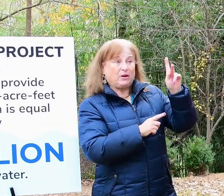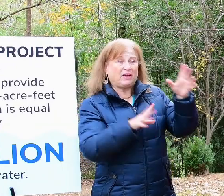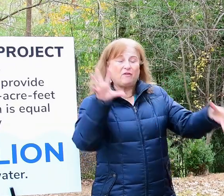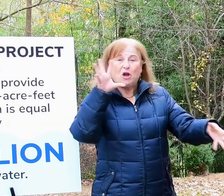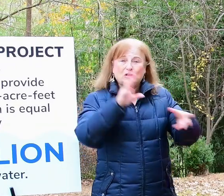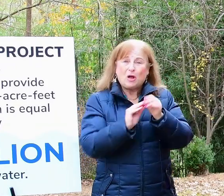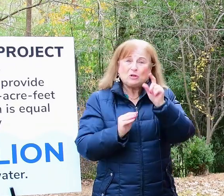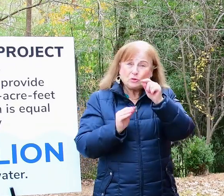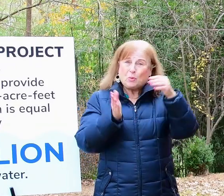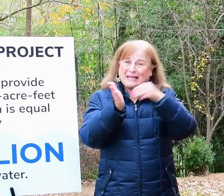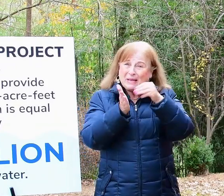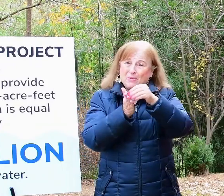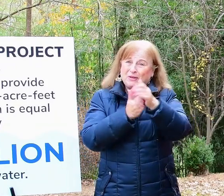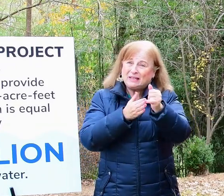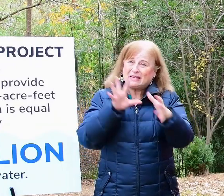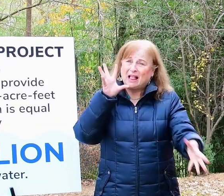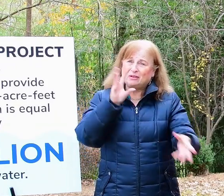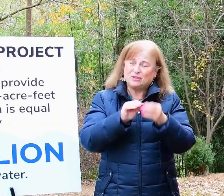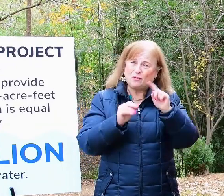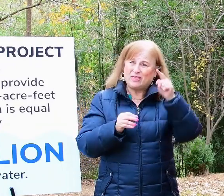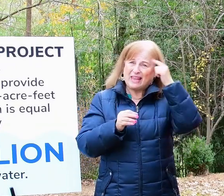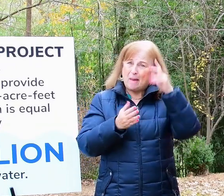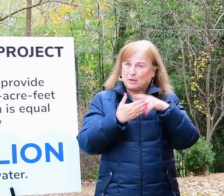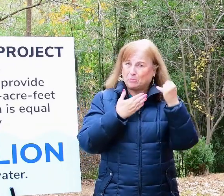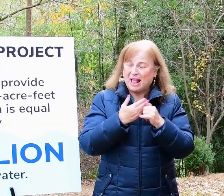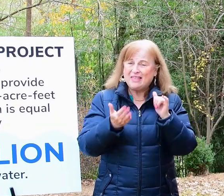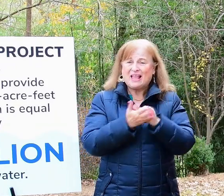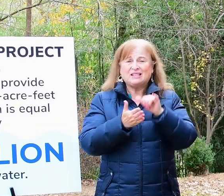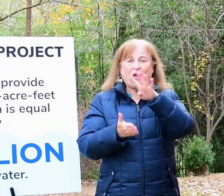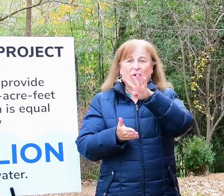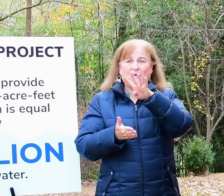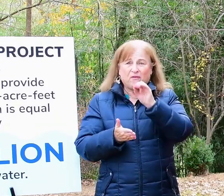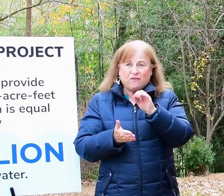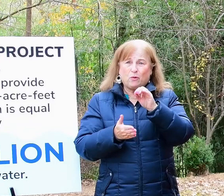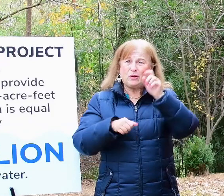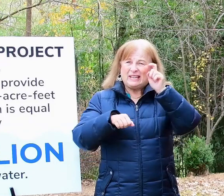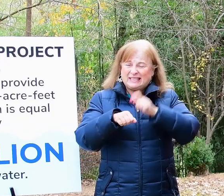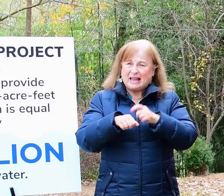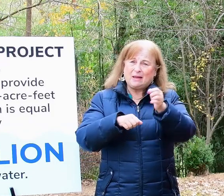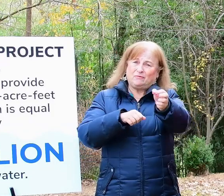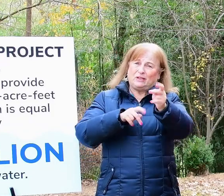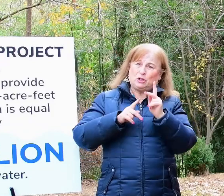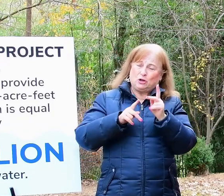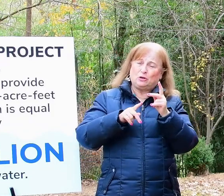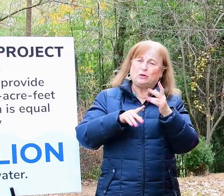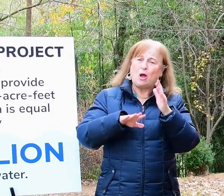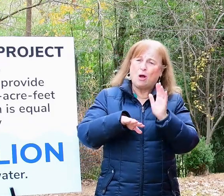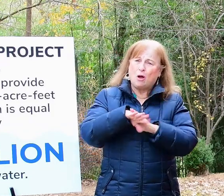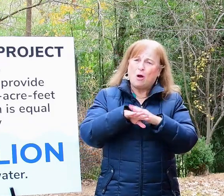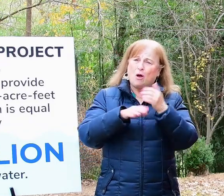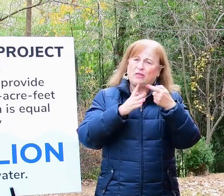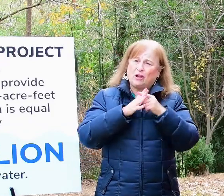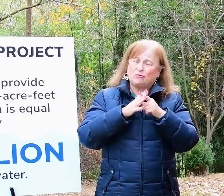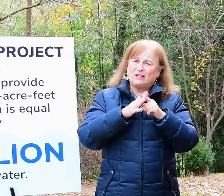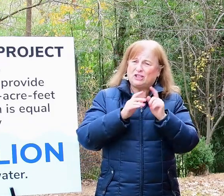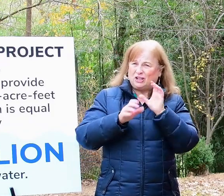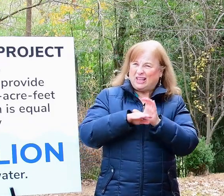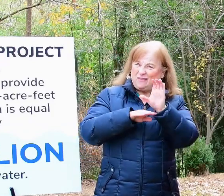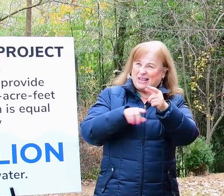a total of $20 million capital project. And that is a 40-time return on the original investment the state has